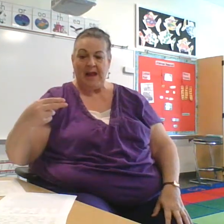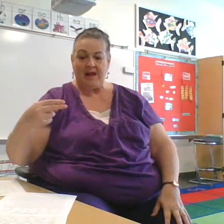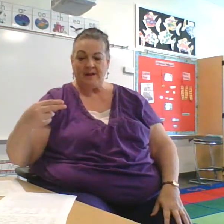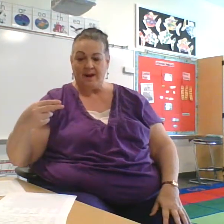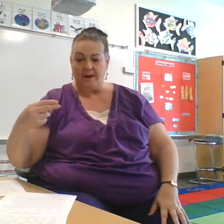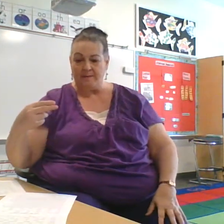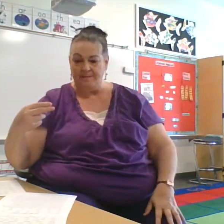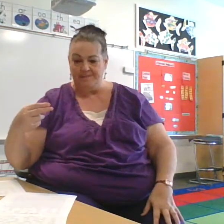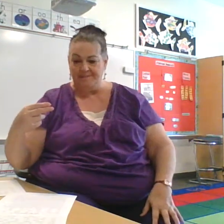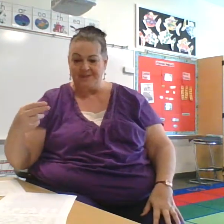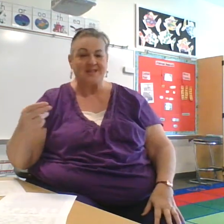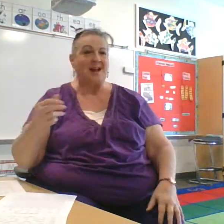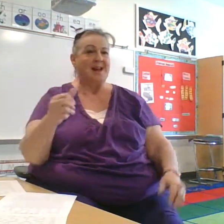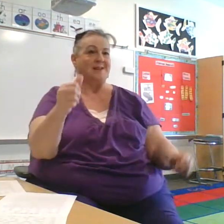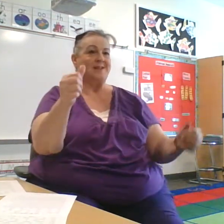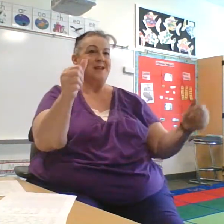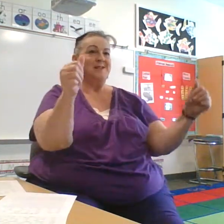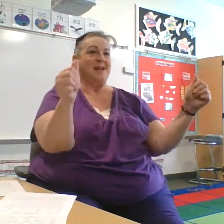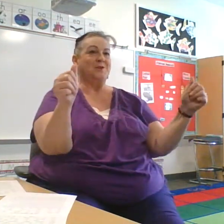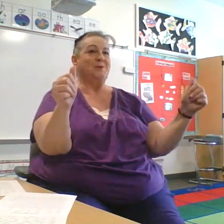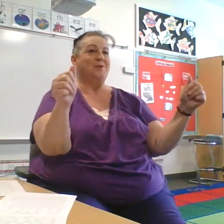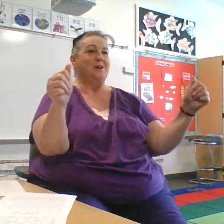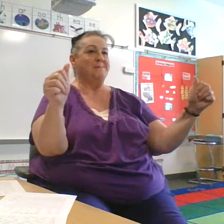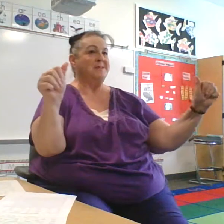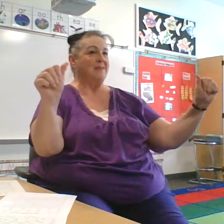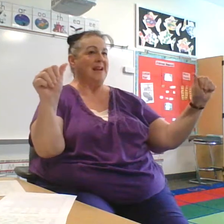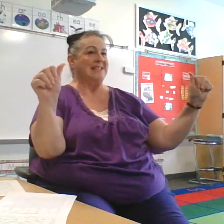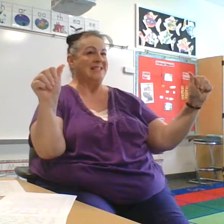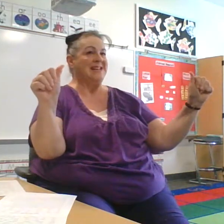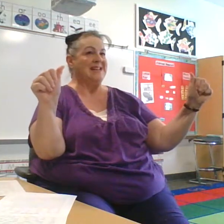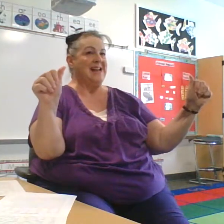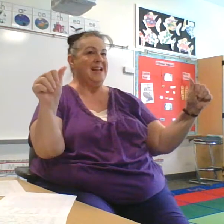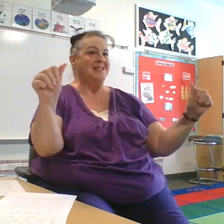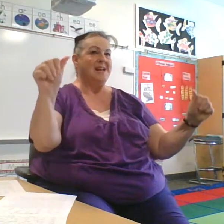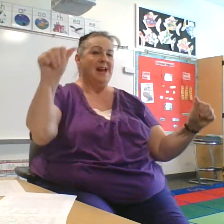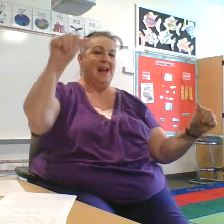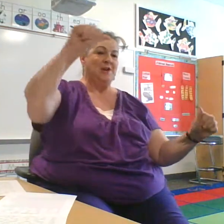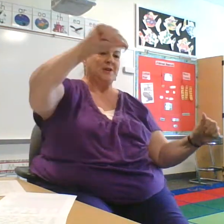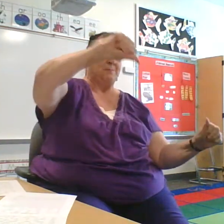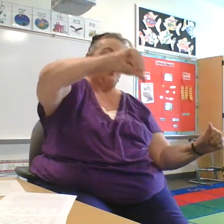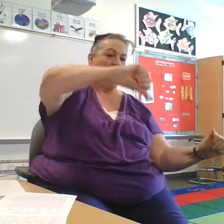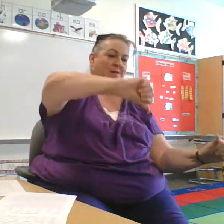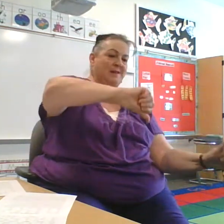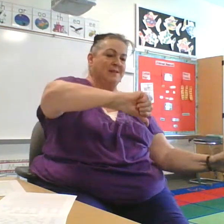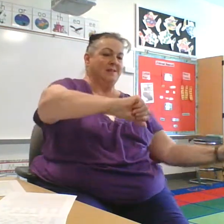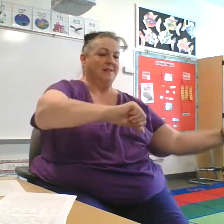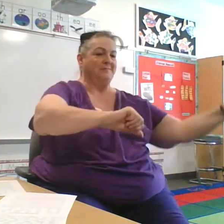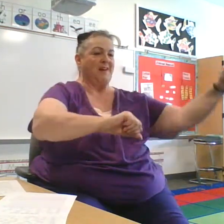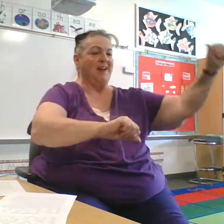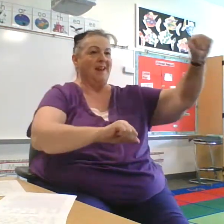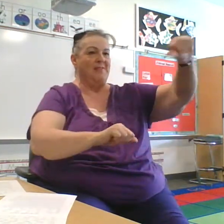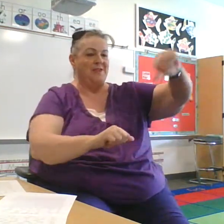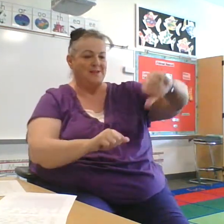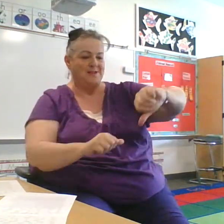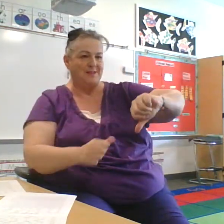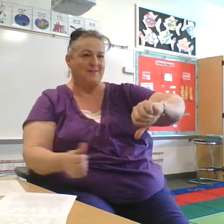And science. Take two thumbs. They're extended A's, and you're going to pour this into the vial and this into the vial,